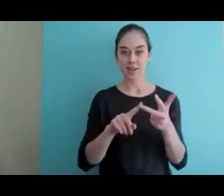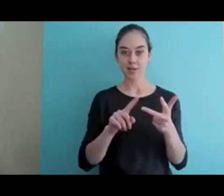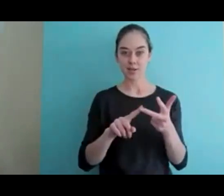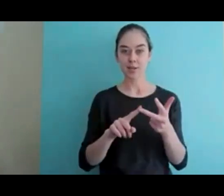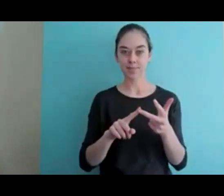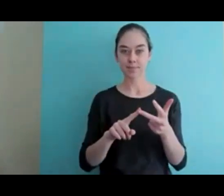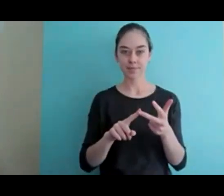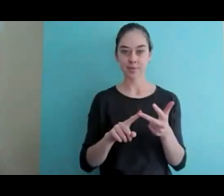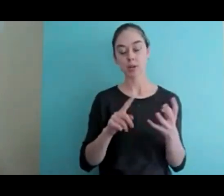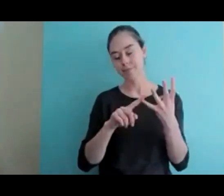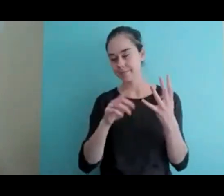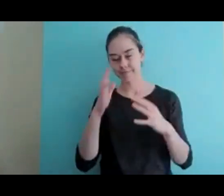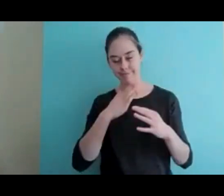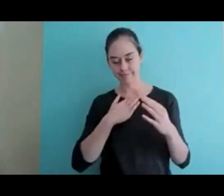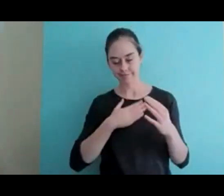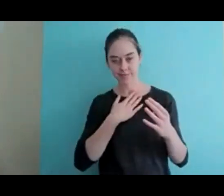Reverse sit-ups.